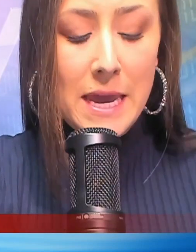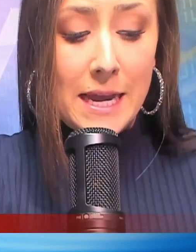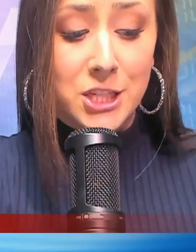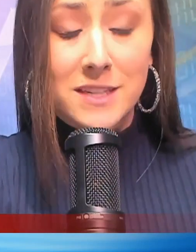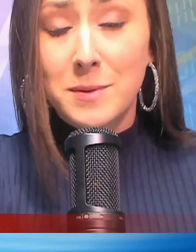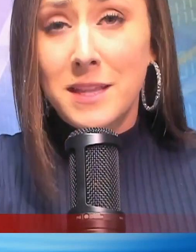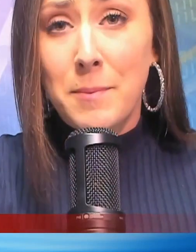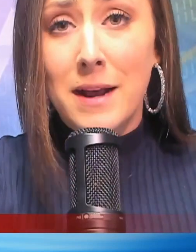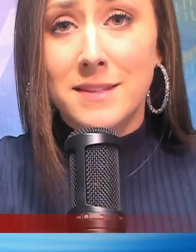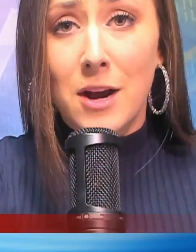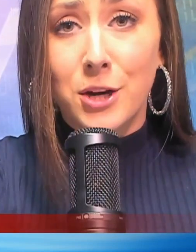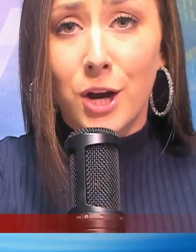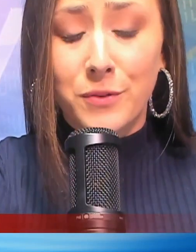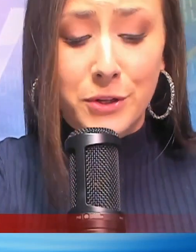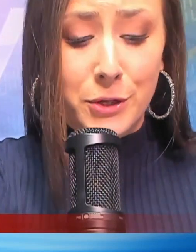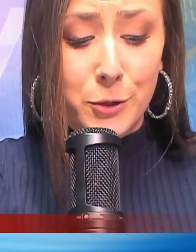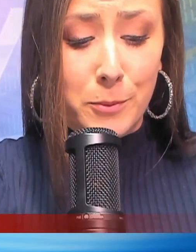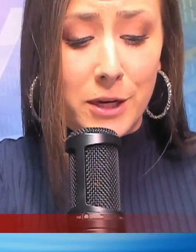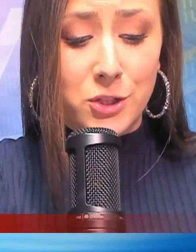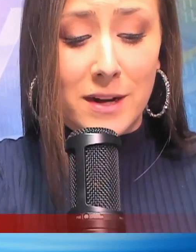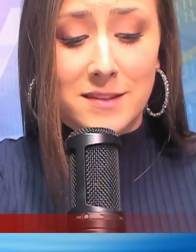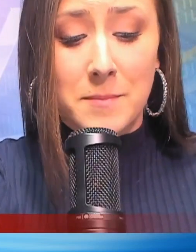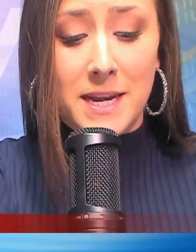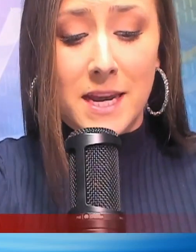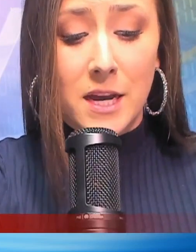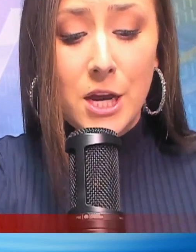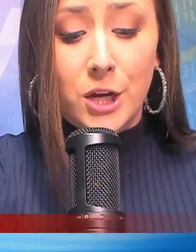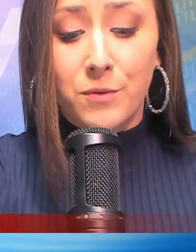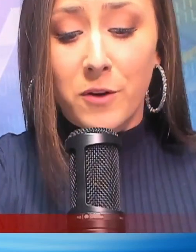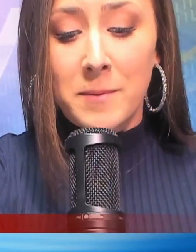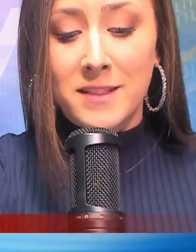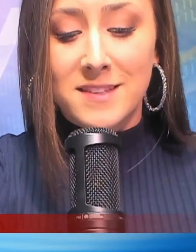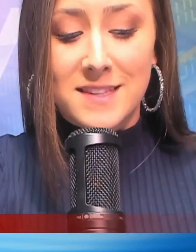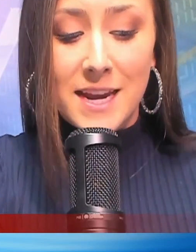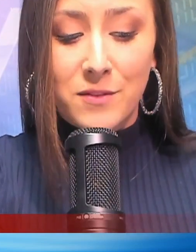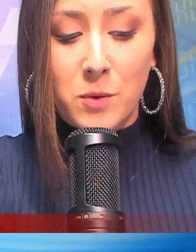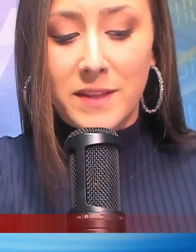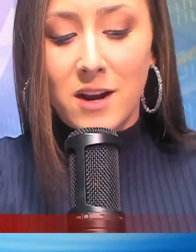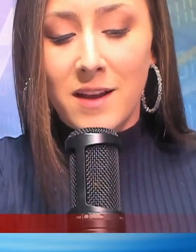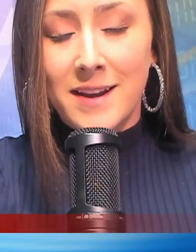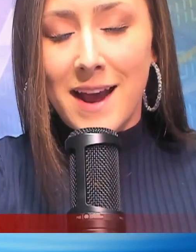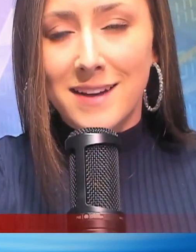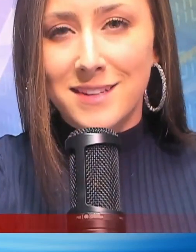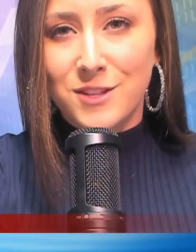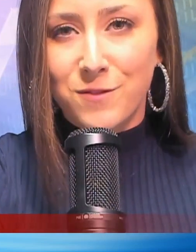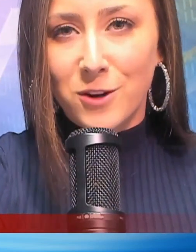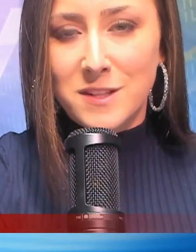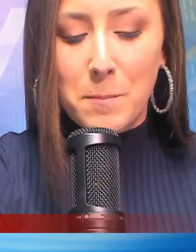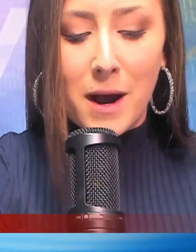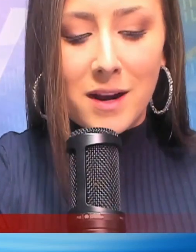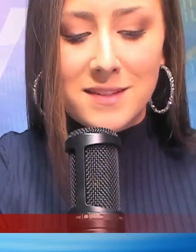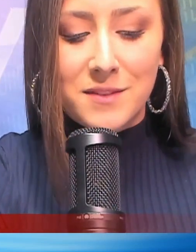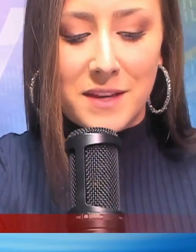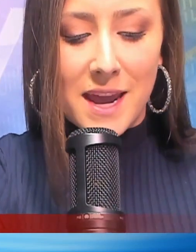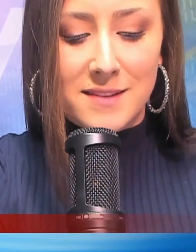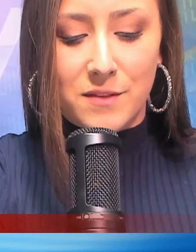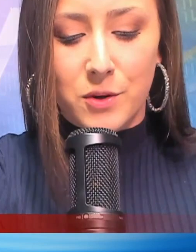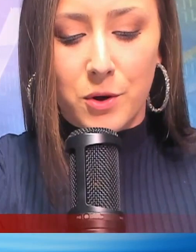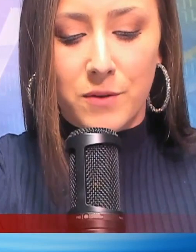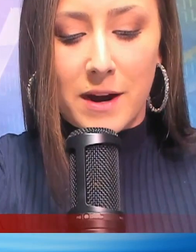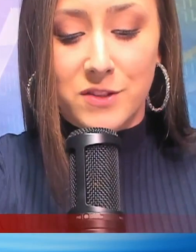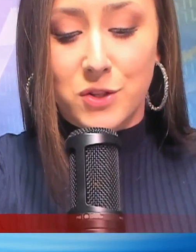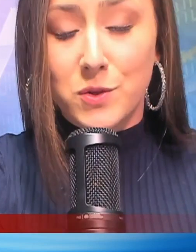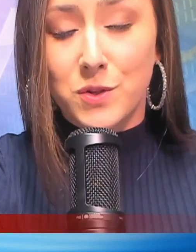studio. And just within the past hour, Governor Cooper addressed the media, confirming the state of North Carolina has its first positive case